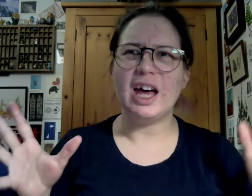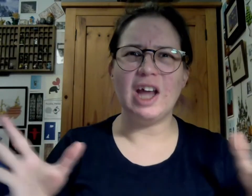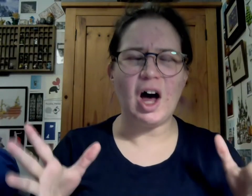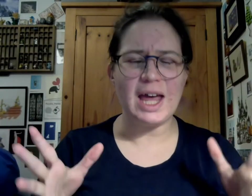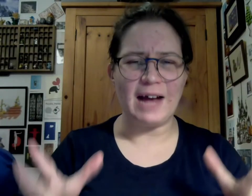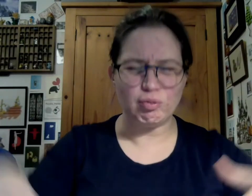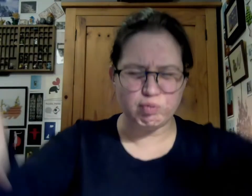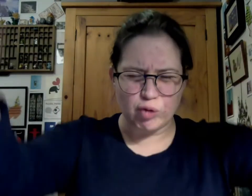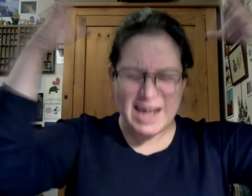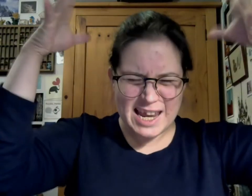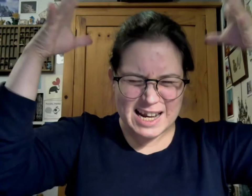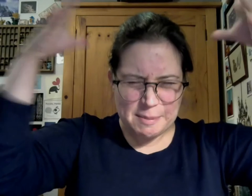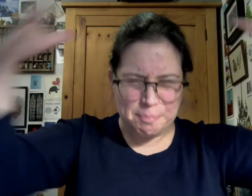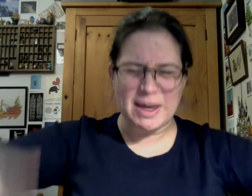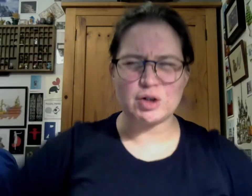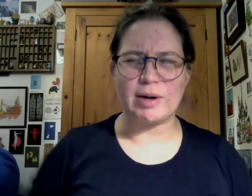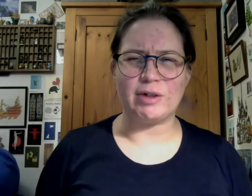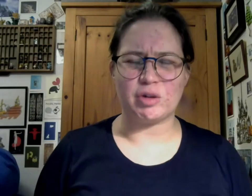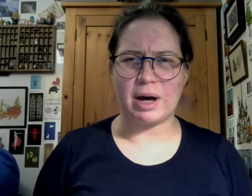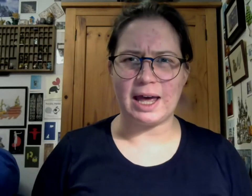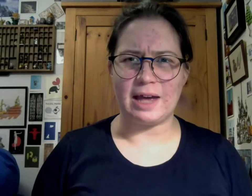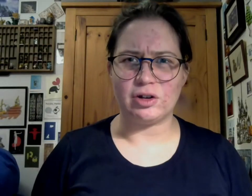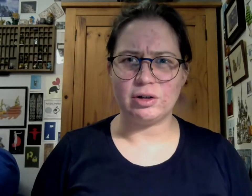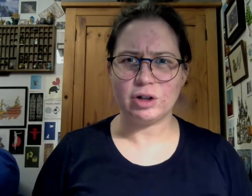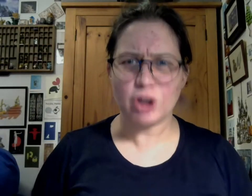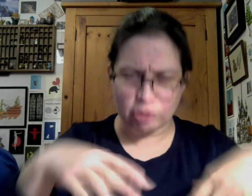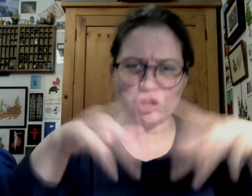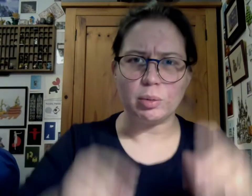that I had a really big crown top of my head? Go on, shoo.